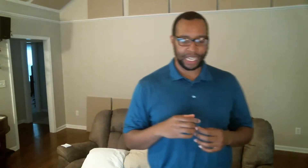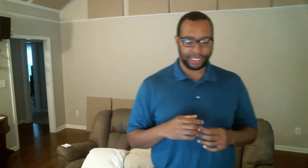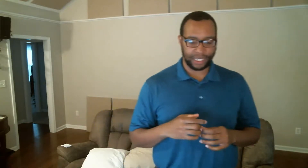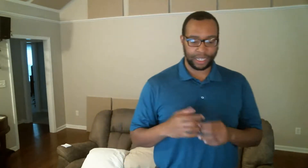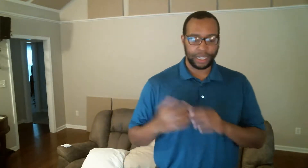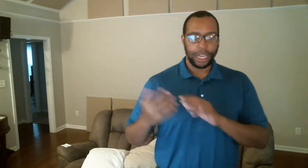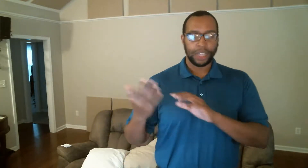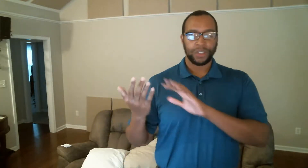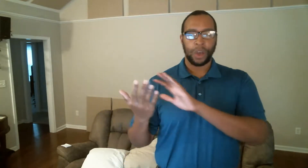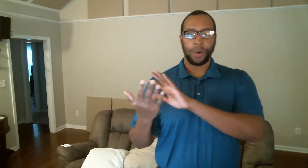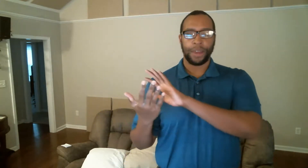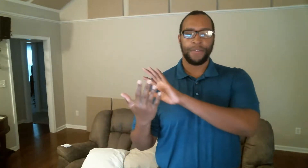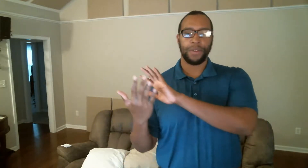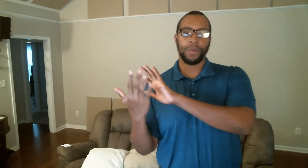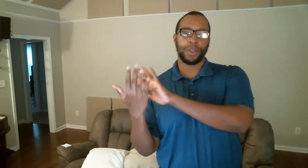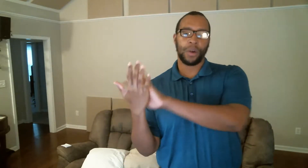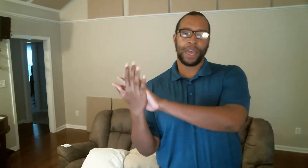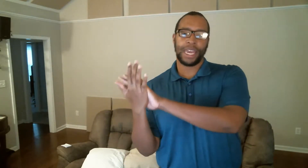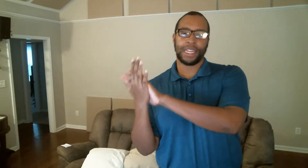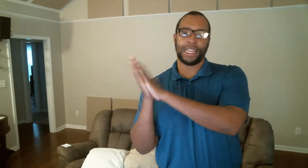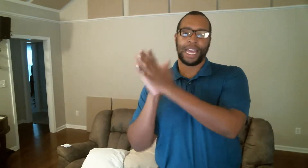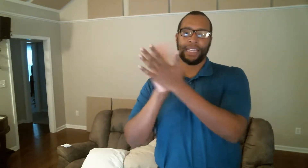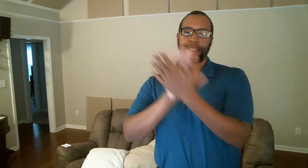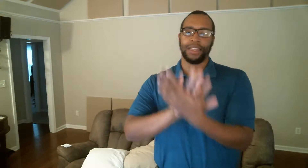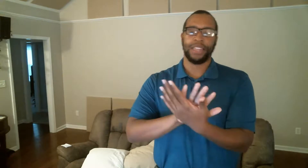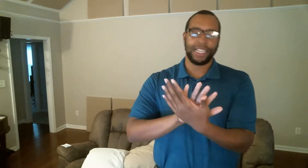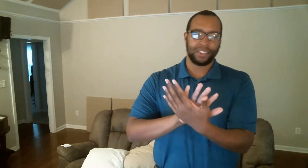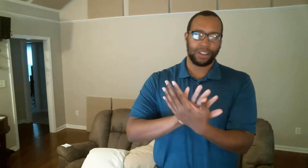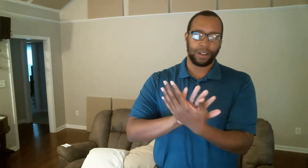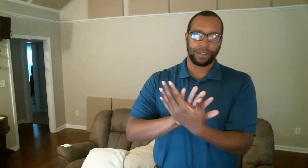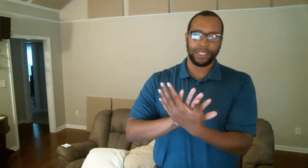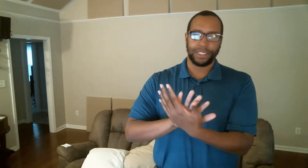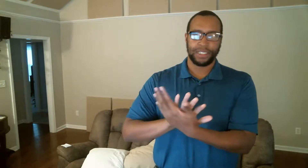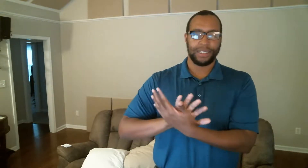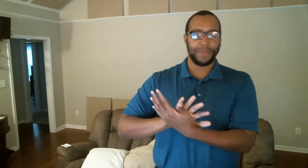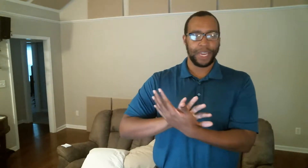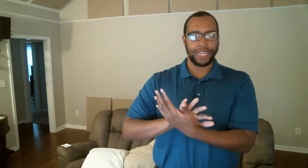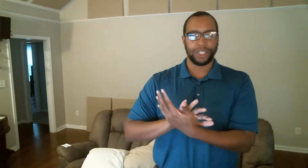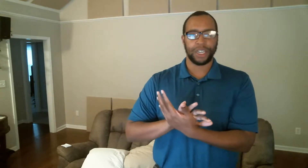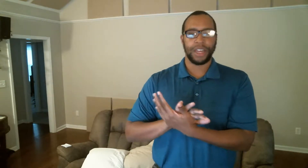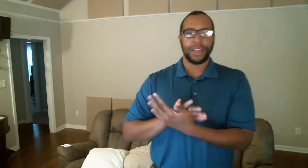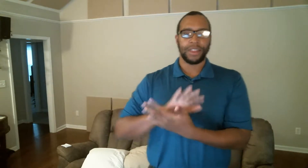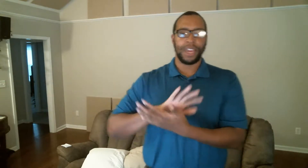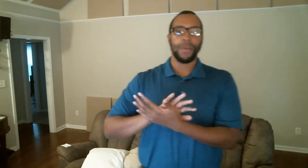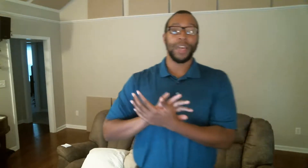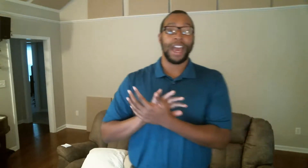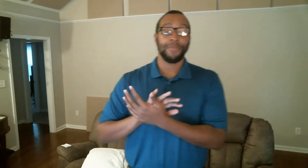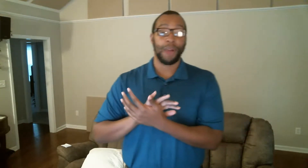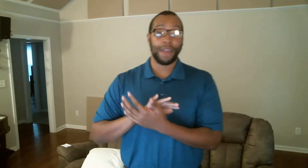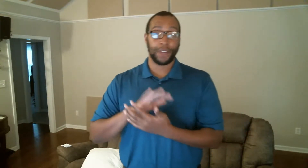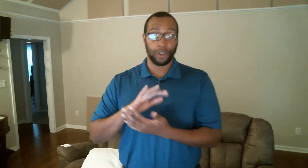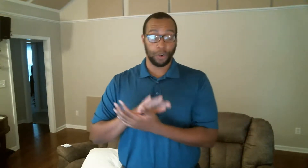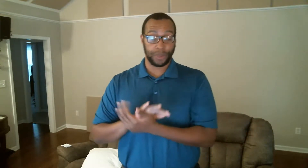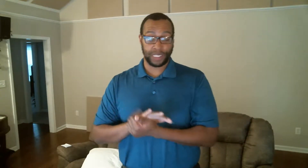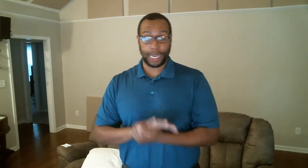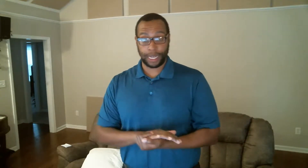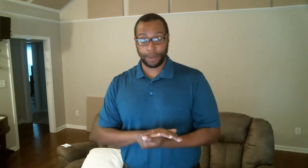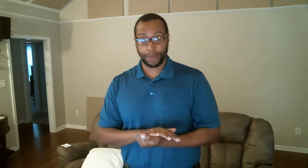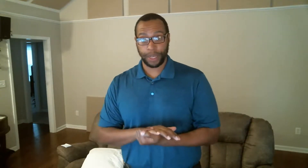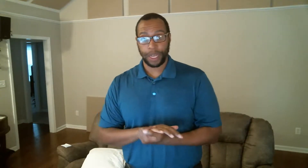Augusta. So if you would go ahead and like the Let's Talk 360 page, there we have private groups set up.